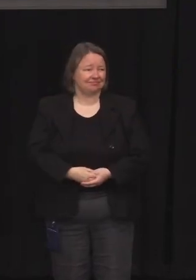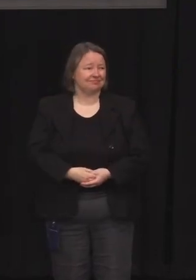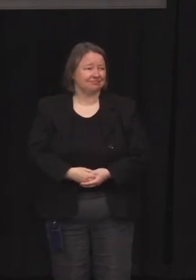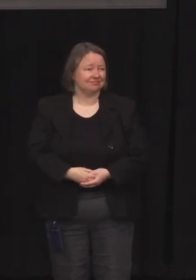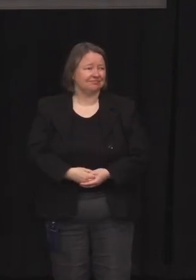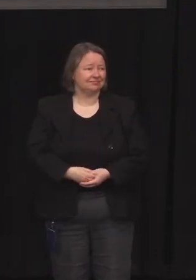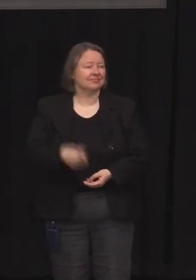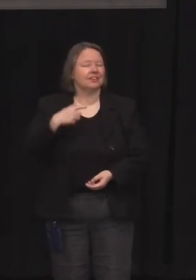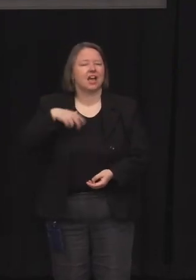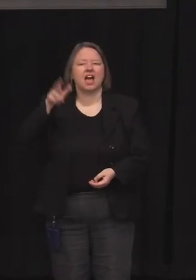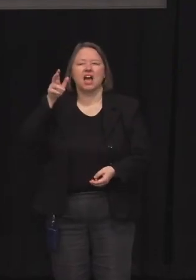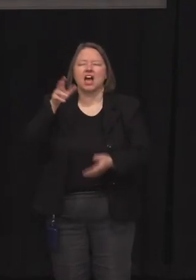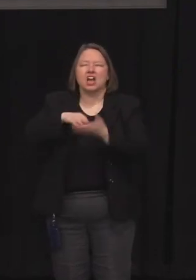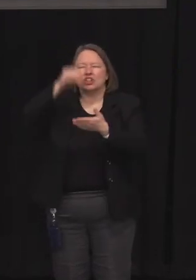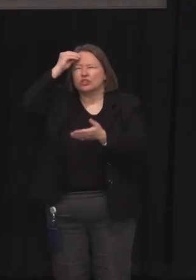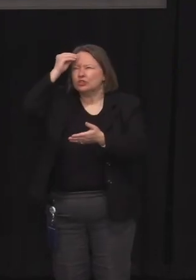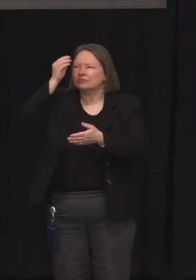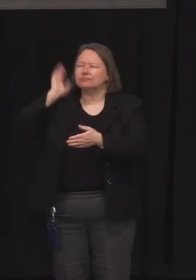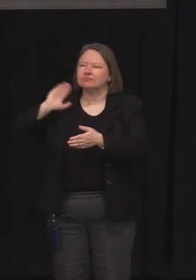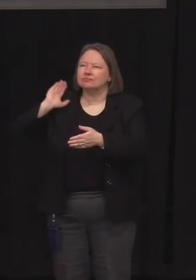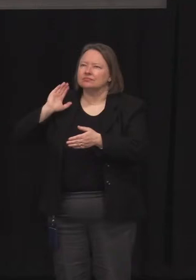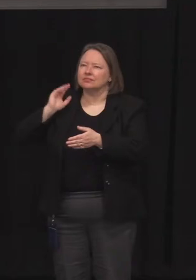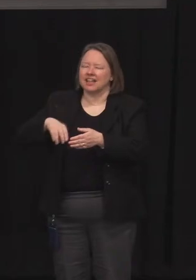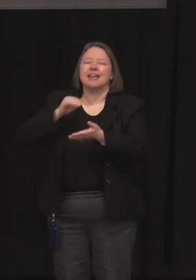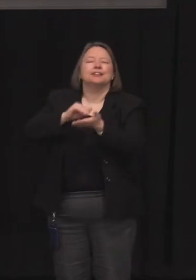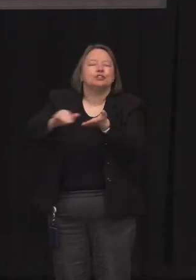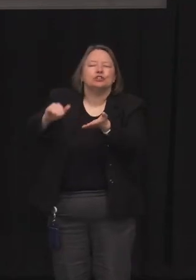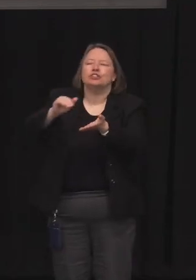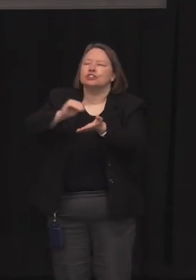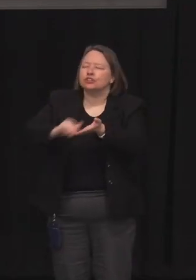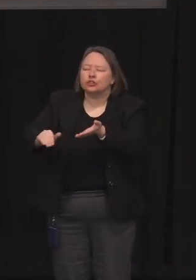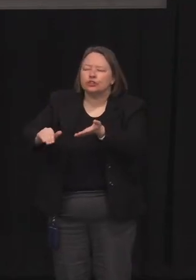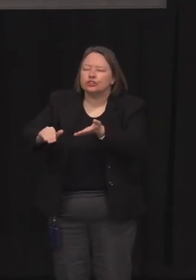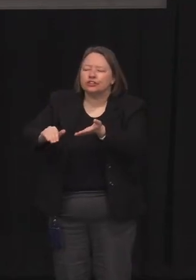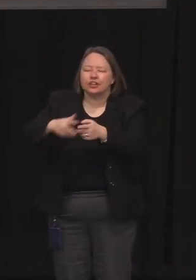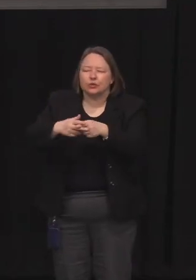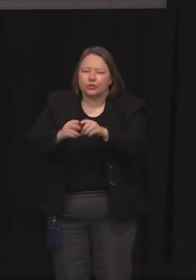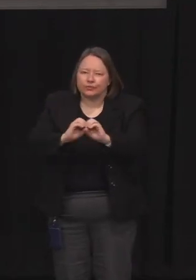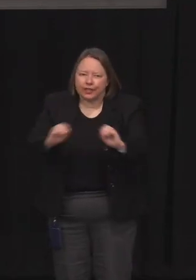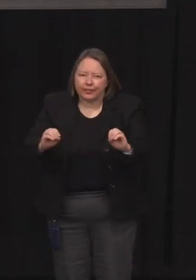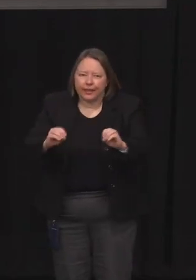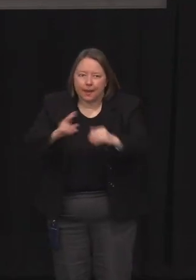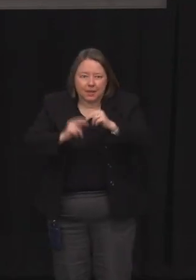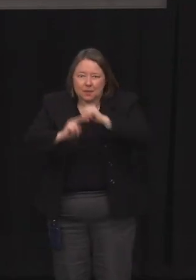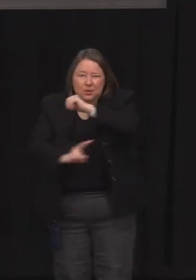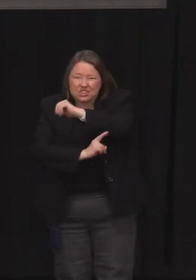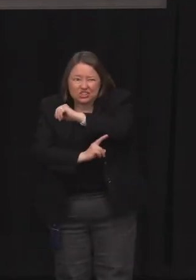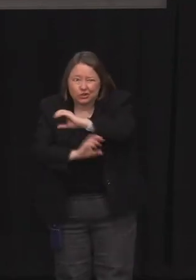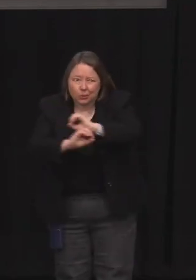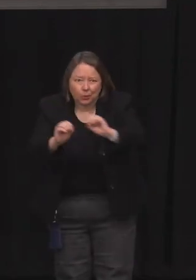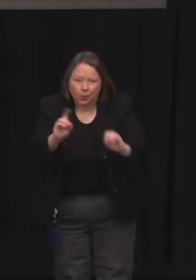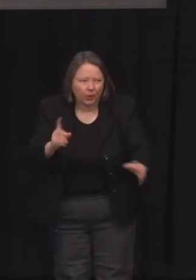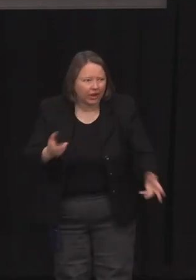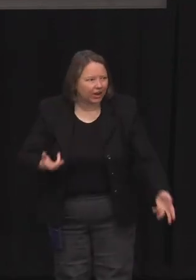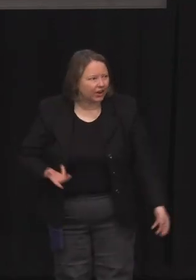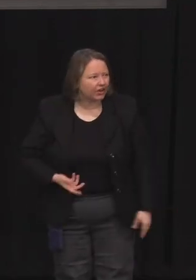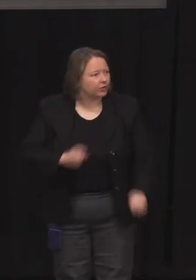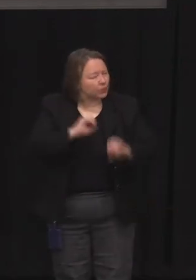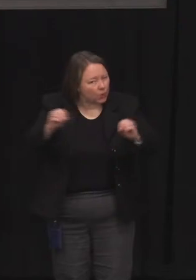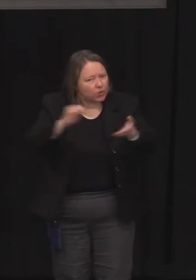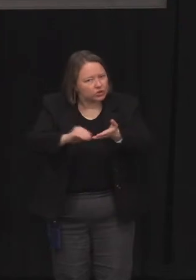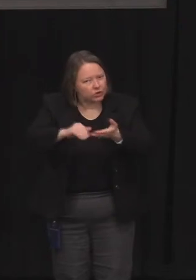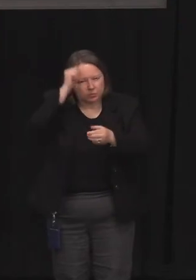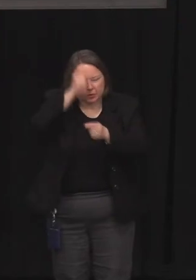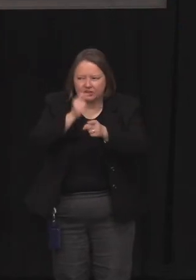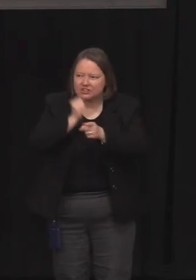You know, I learned some time ago that excuses are tools of nothingness which build bridges to nowhere. So no excuses, my